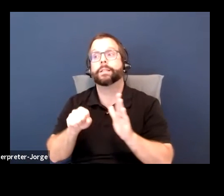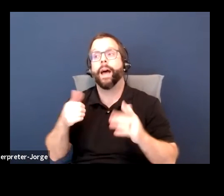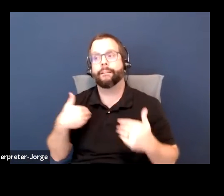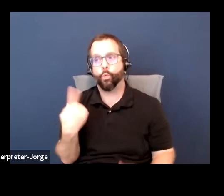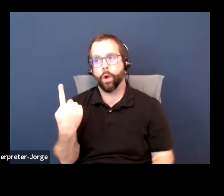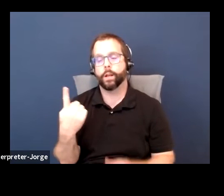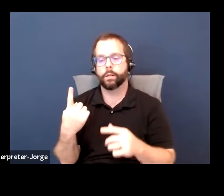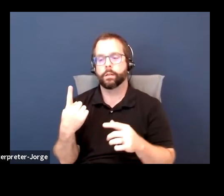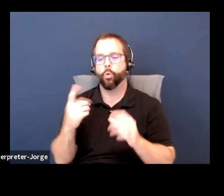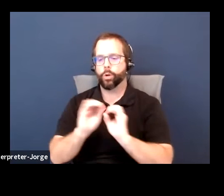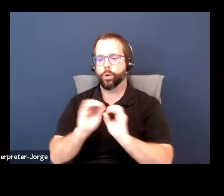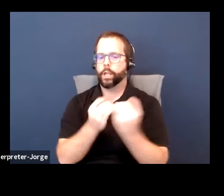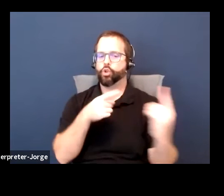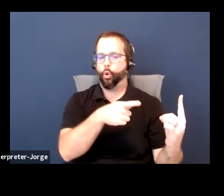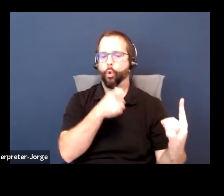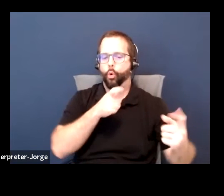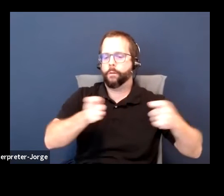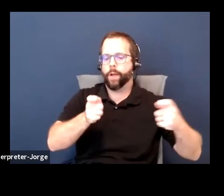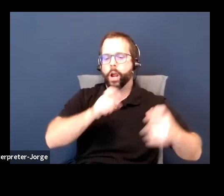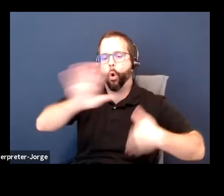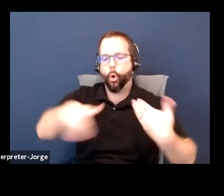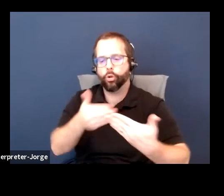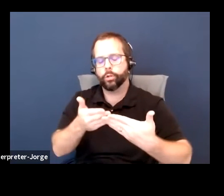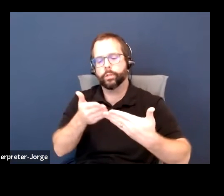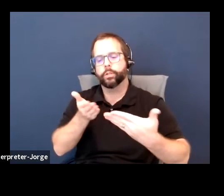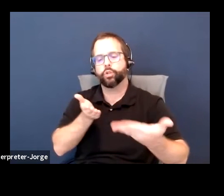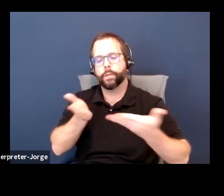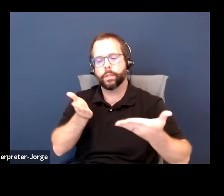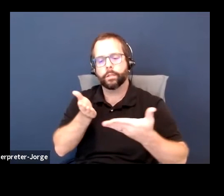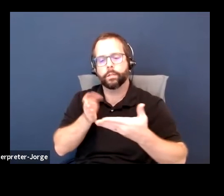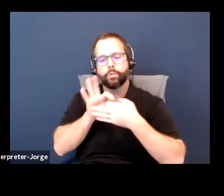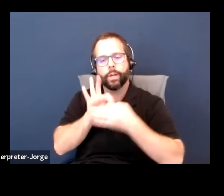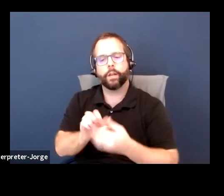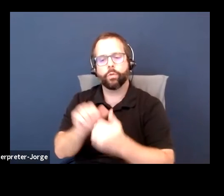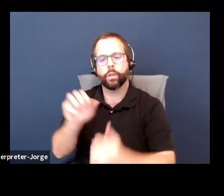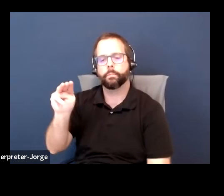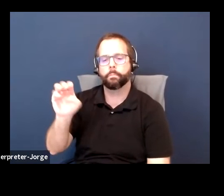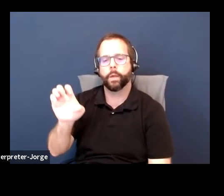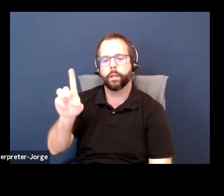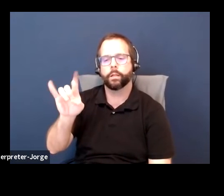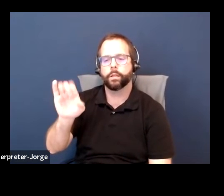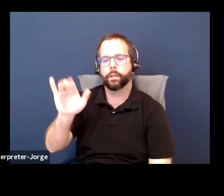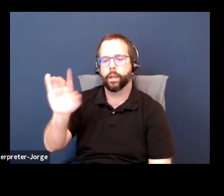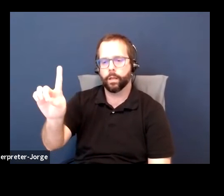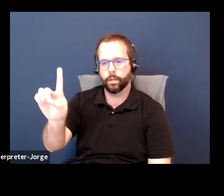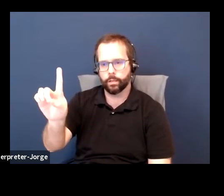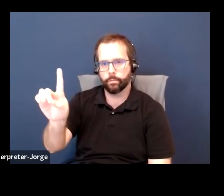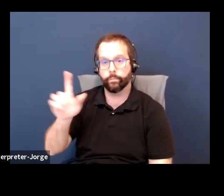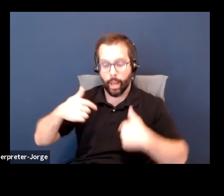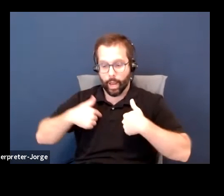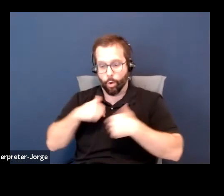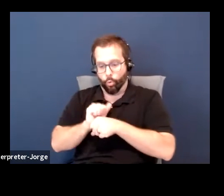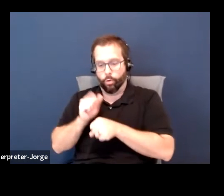aging through Medicaid services. And I work for a Center for